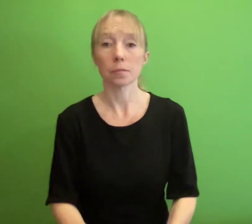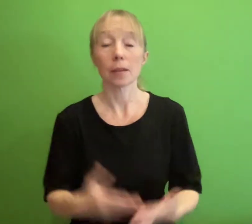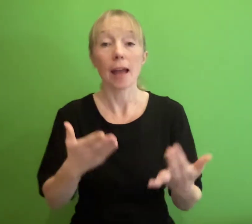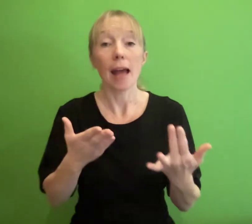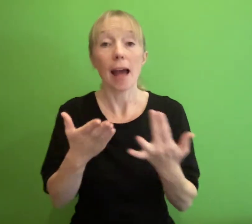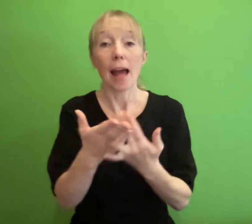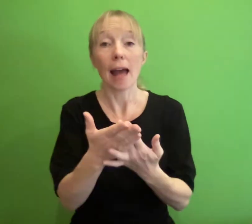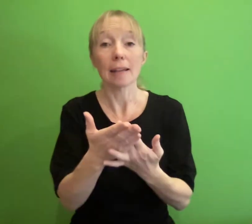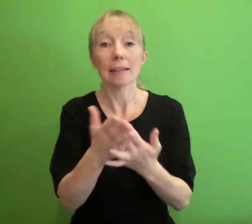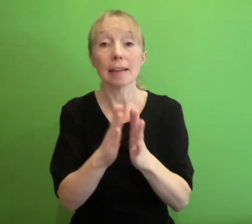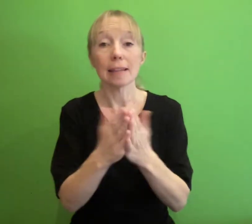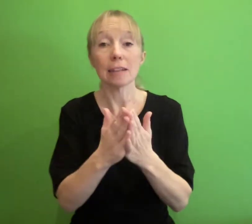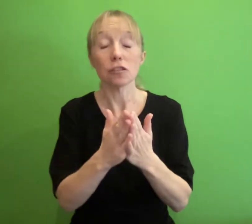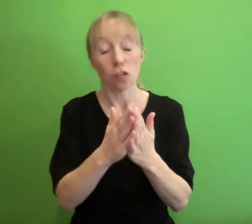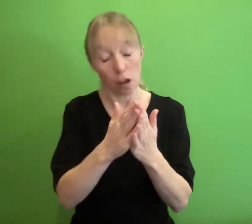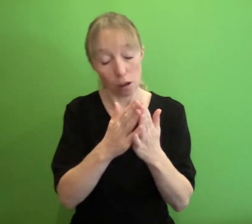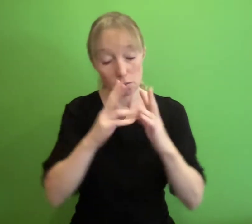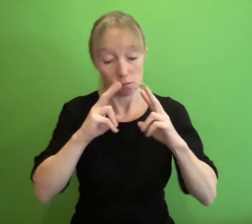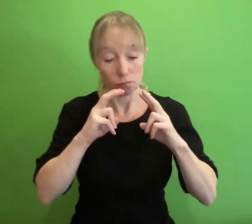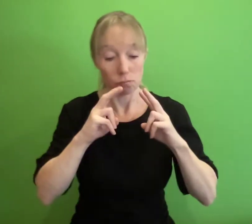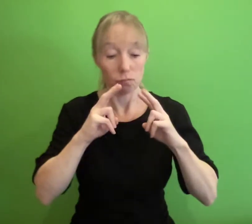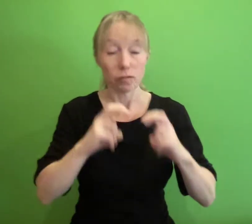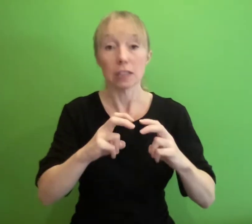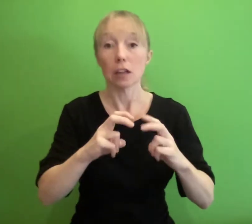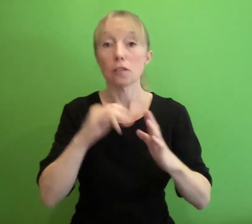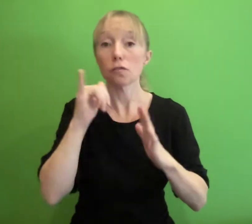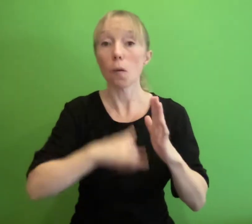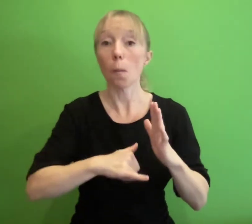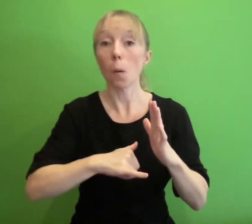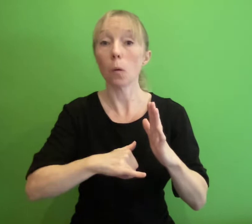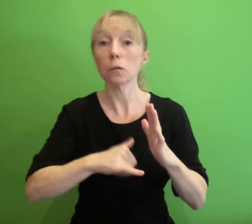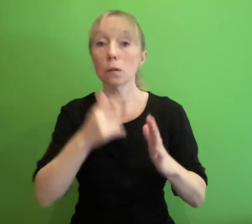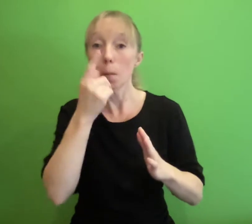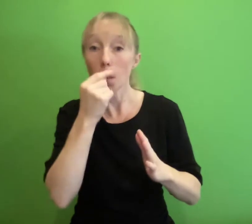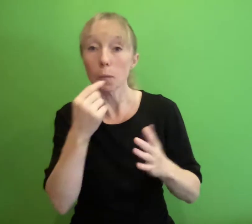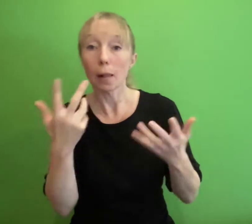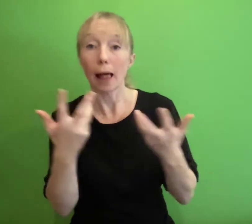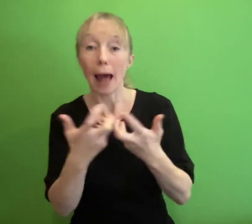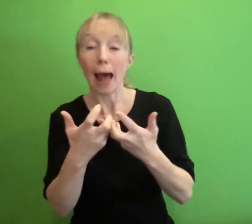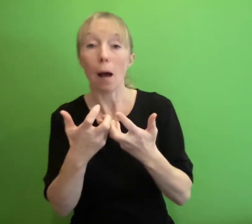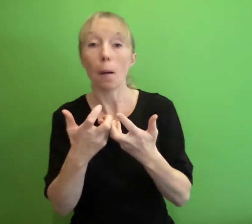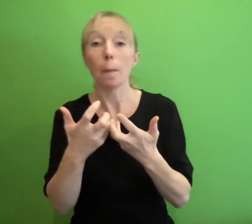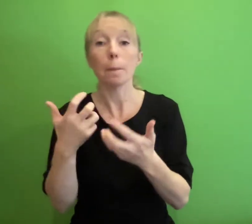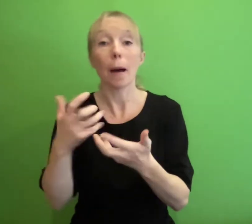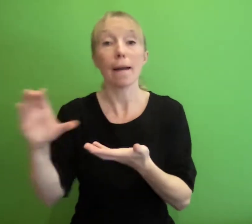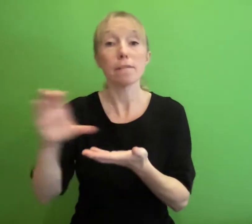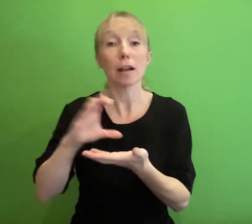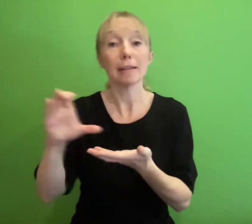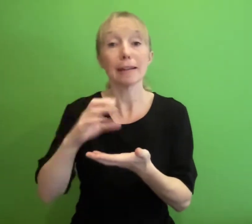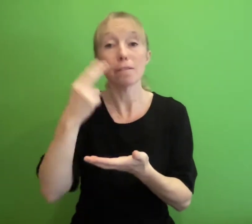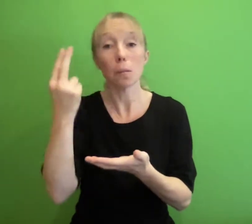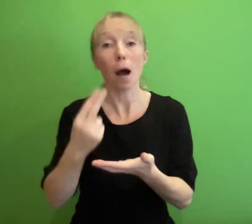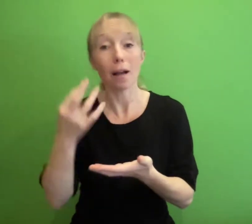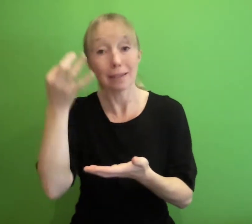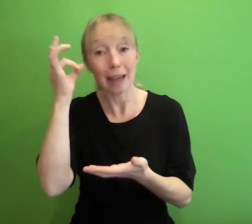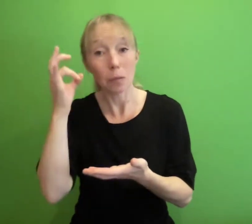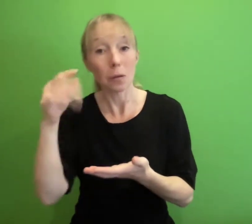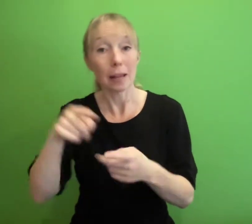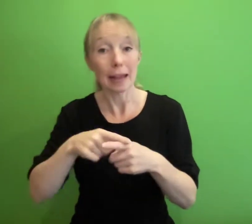Literature research and report have been made possible through support using public funds by Arts Council England, Jamie Hale